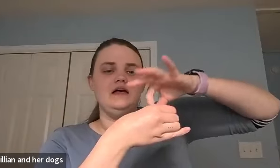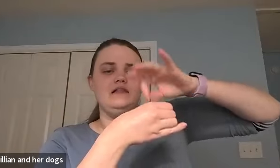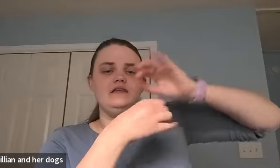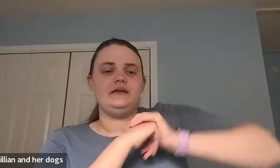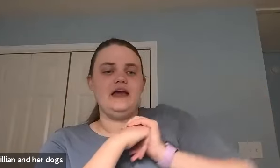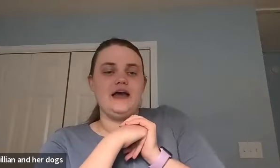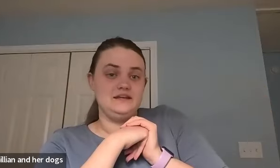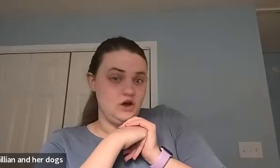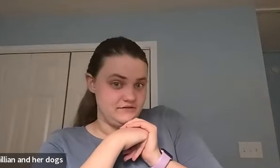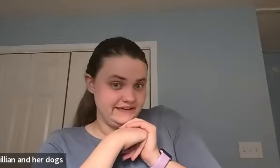Then we had coffee.